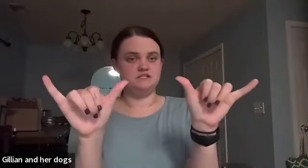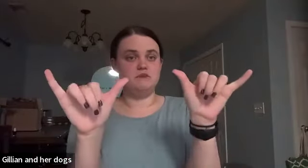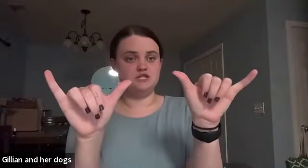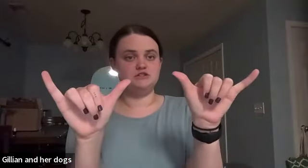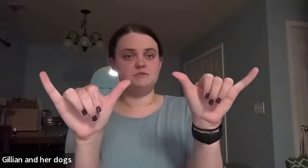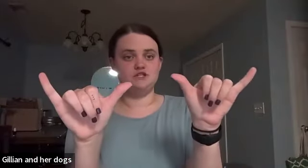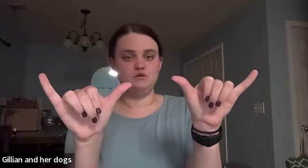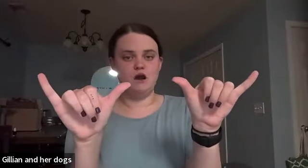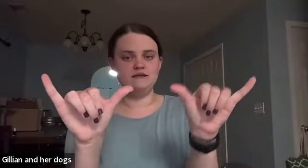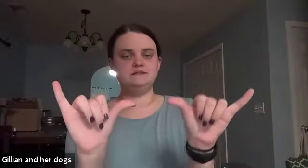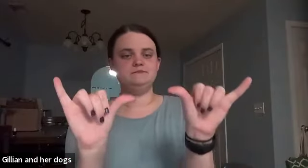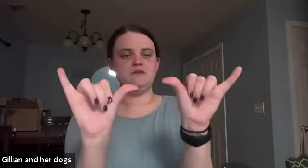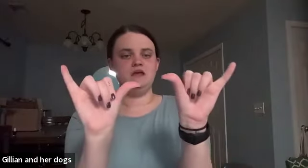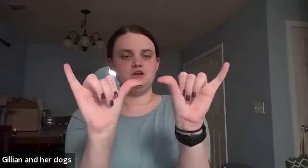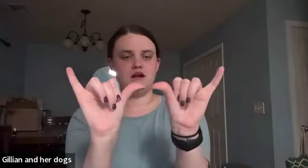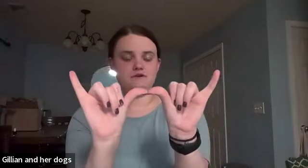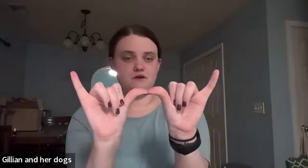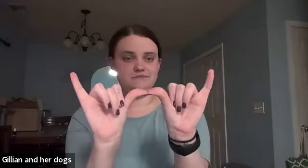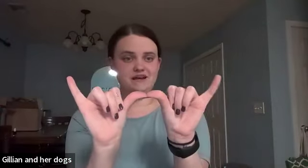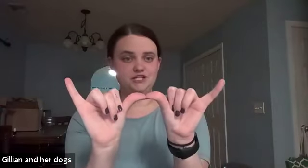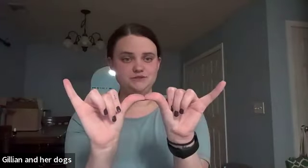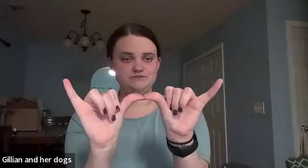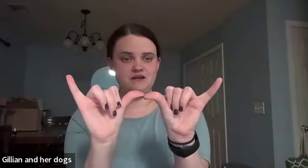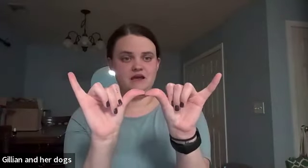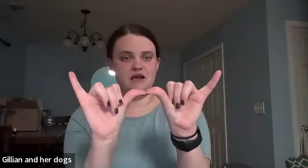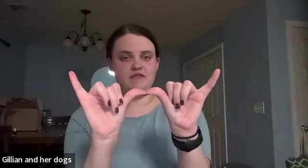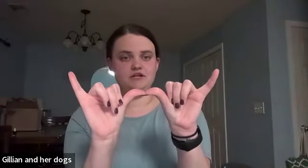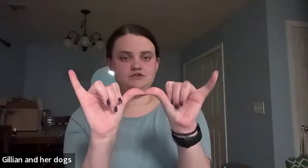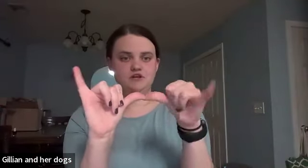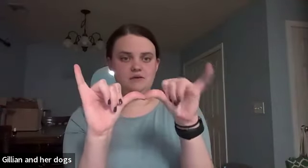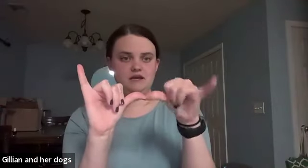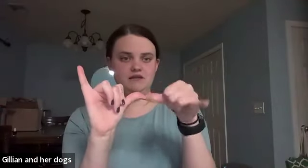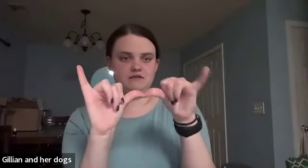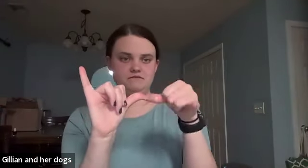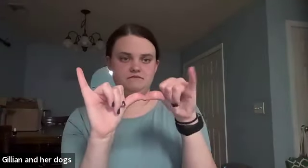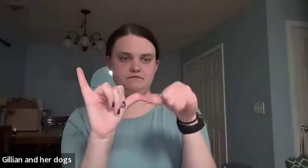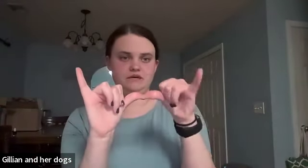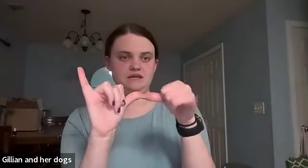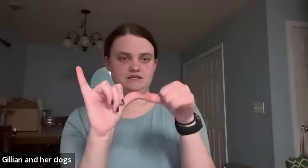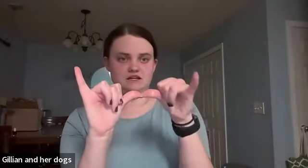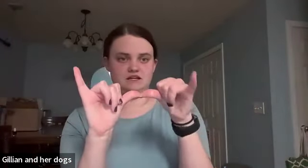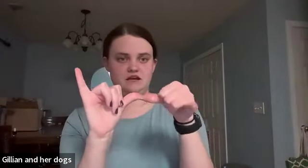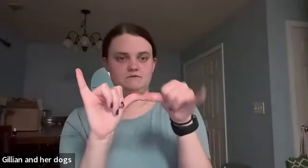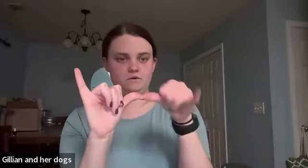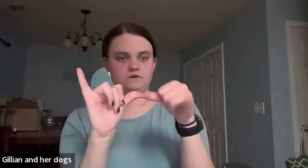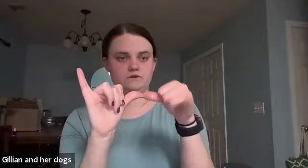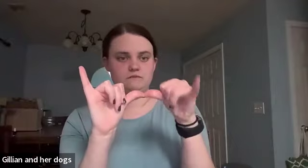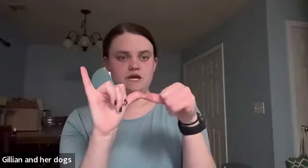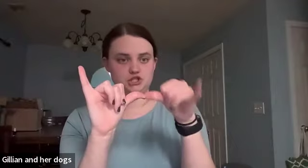So measure is going to be two Y's. You're going to have your thumbs touch, and then your dominant pinky is going to kind of come forward.